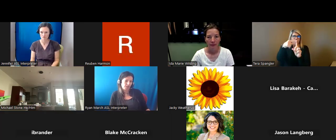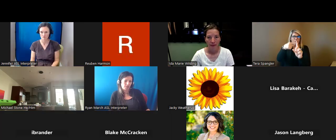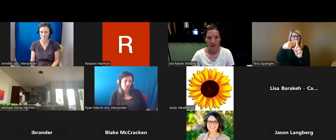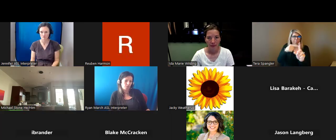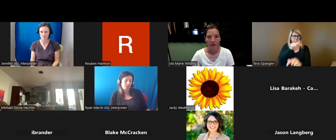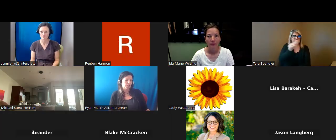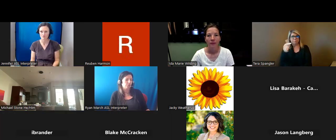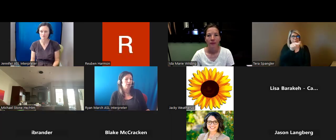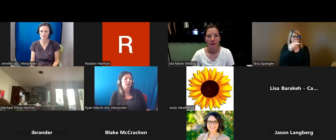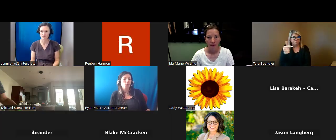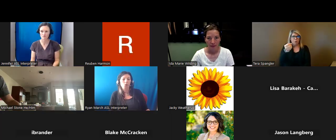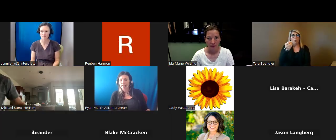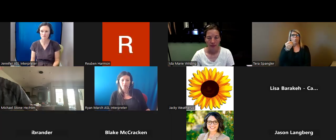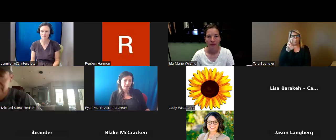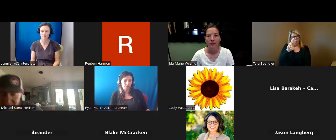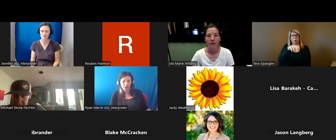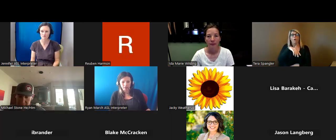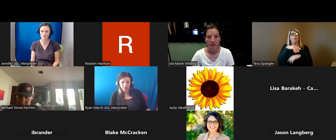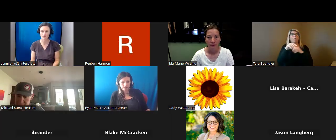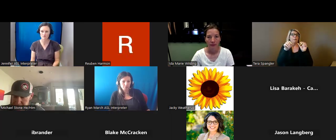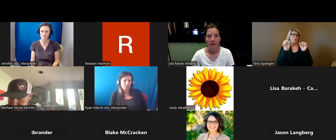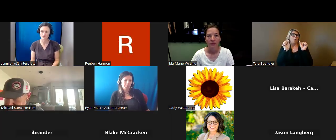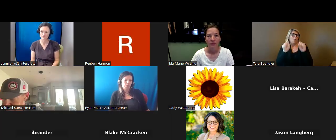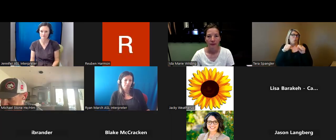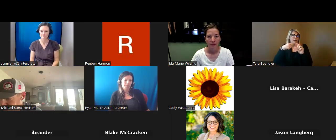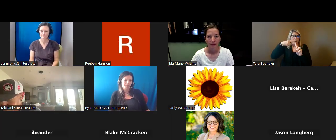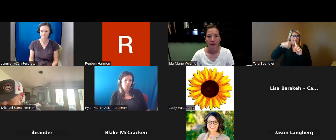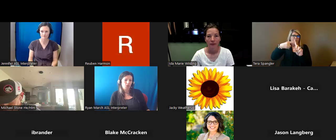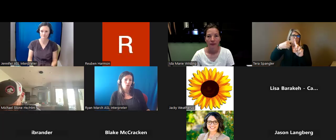of different options. We could do one every other month.